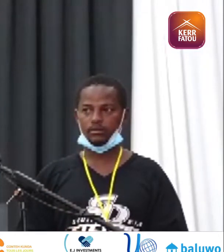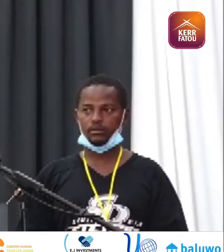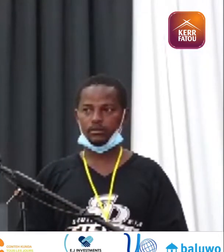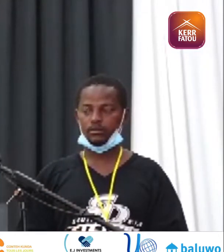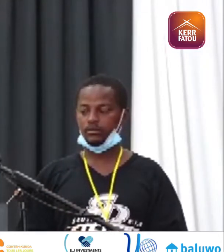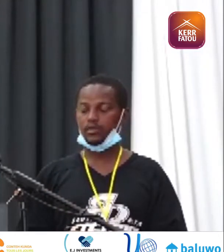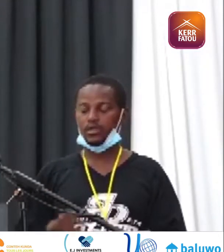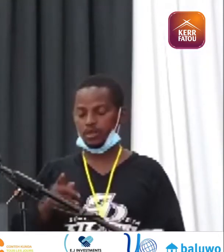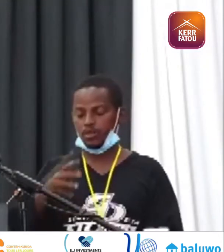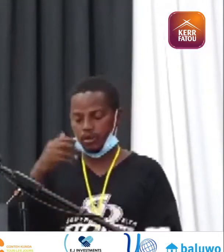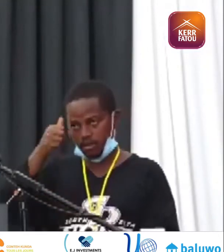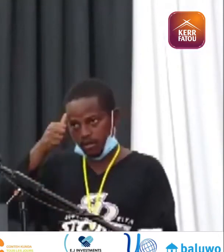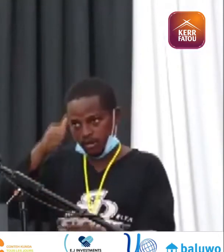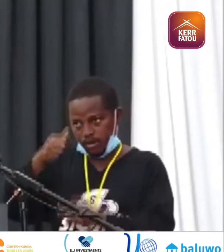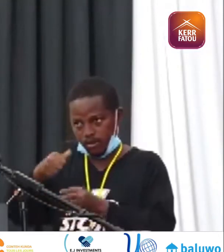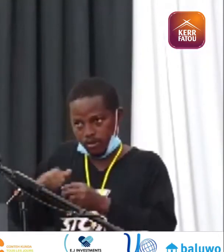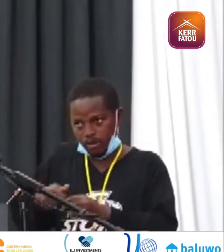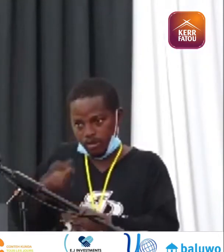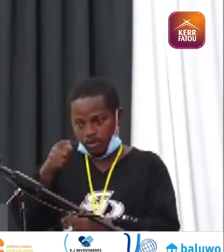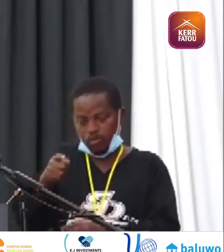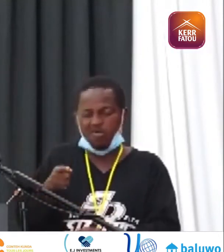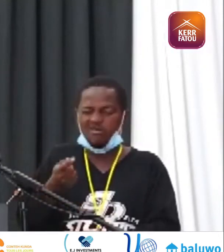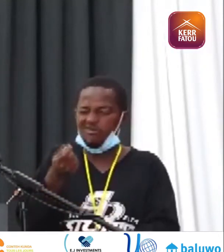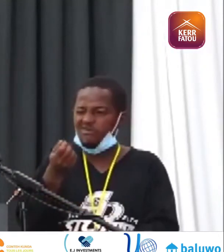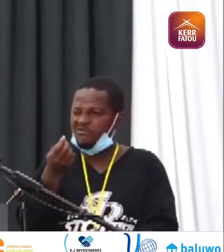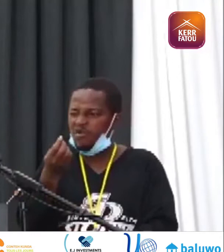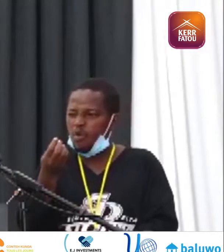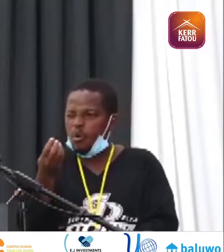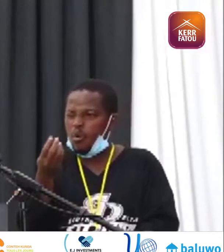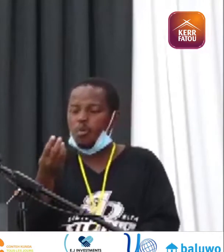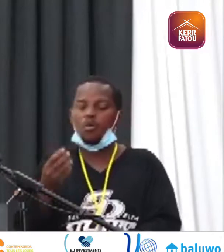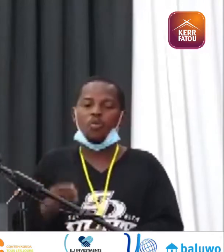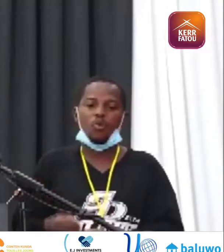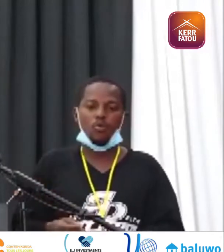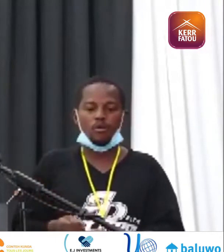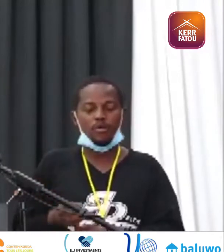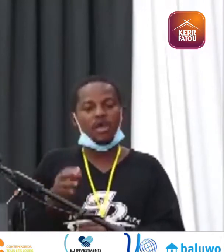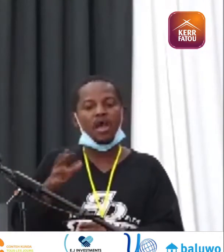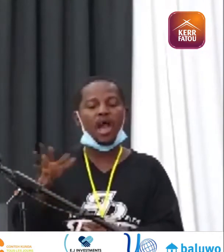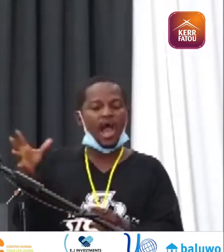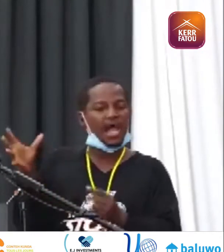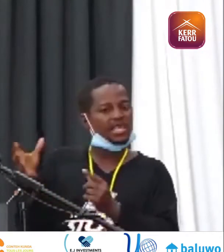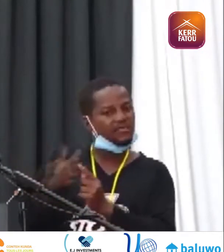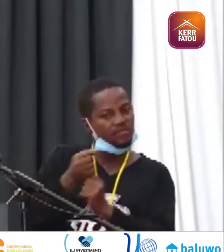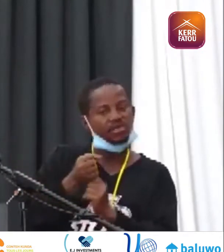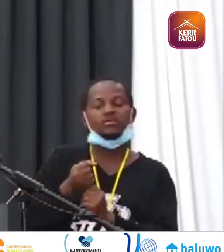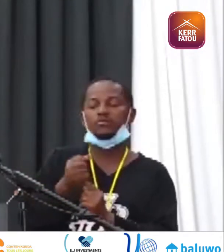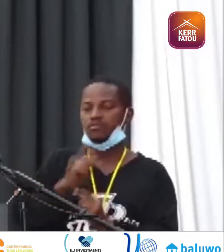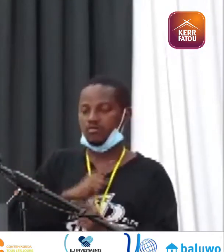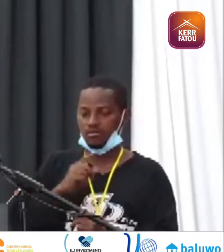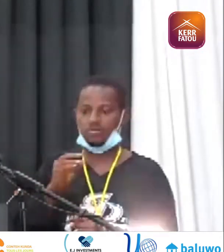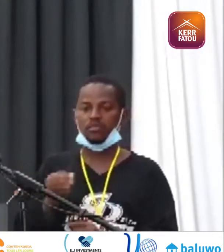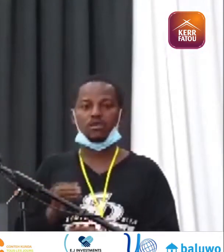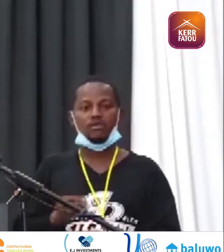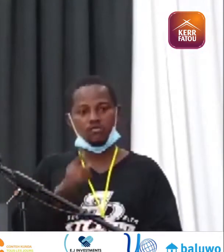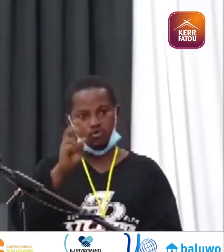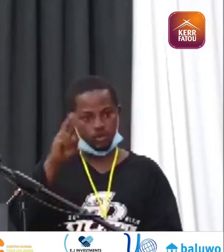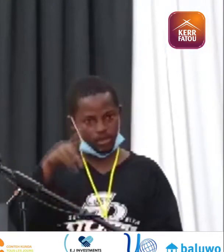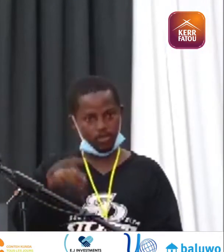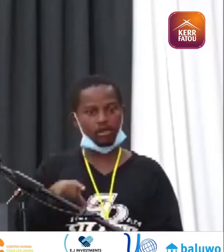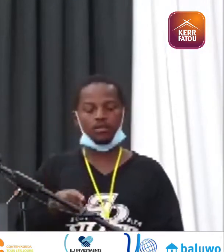So just to remind you a few of the achievements of your